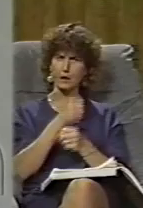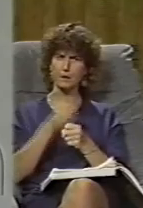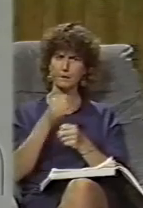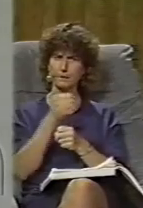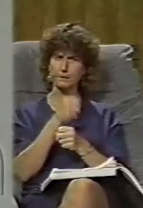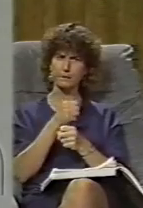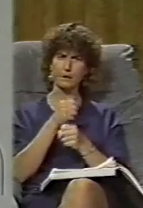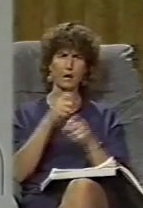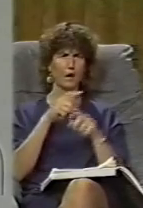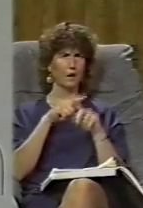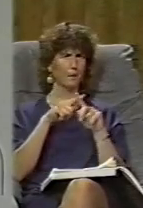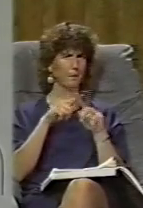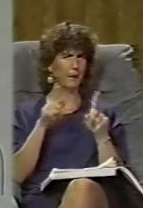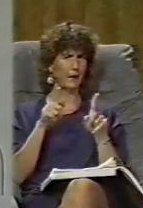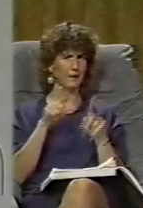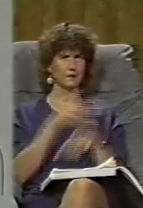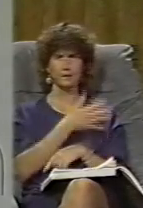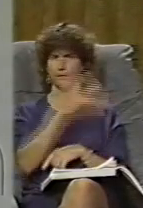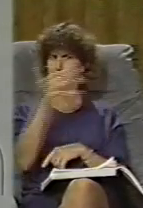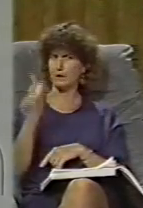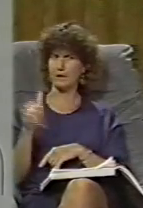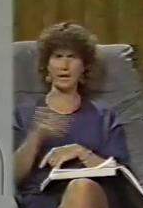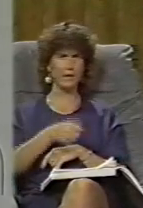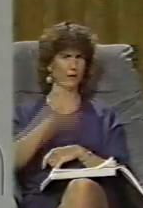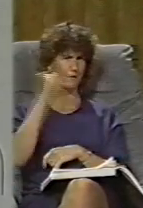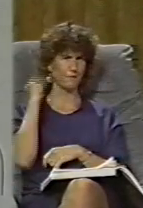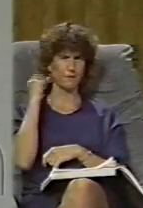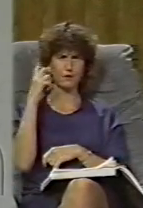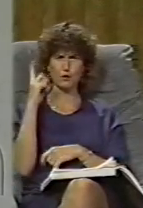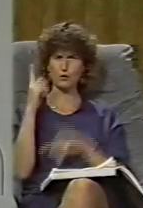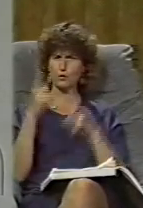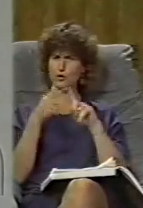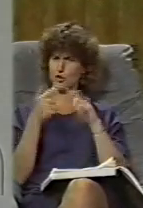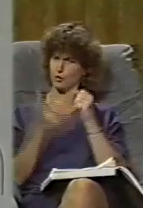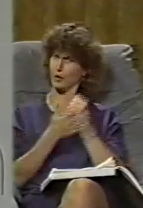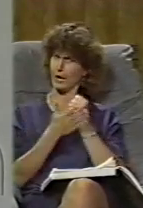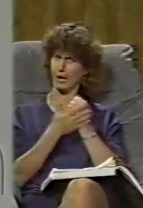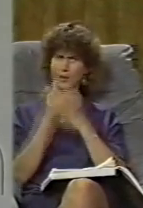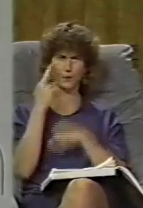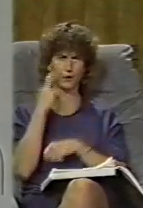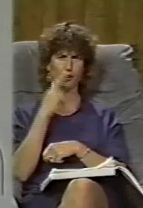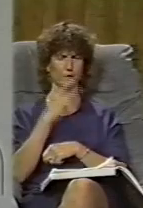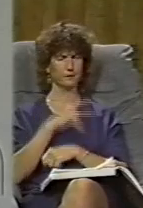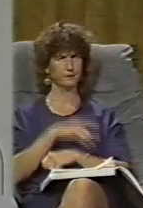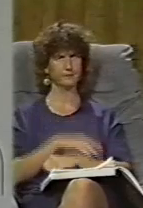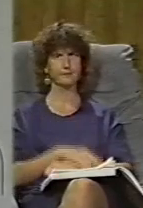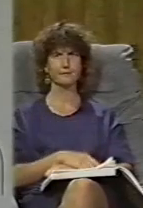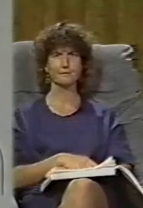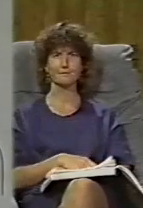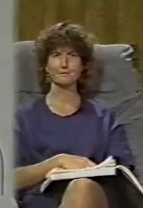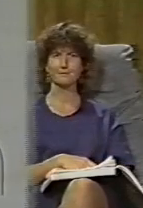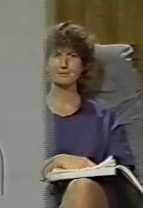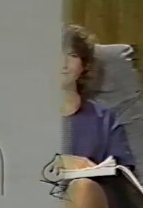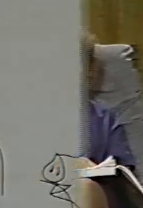mill. But they refused to help her.